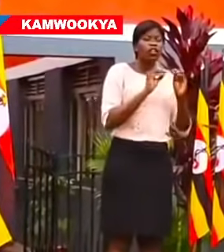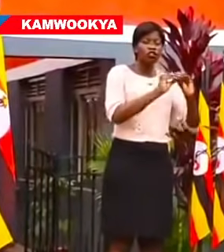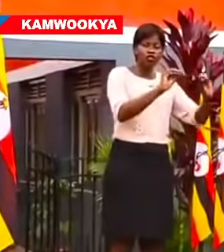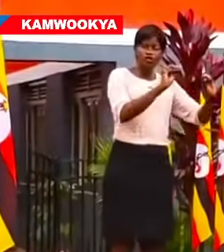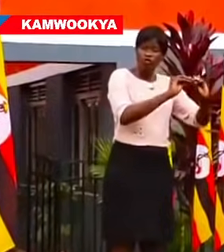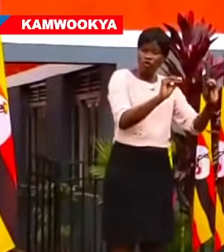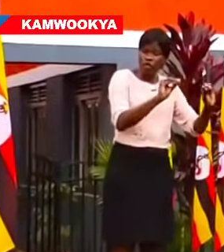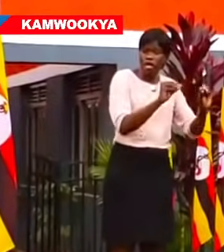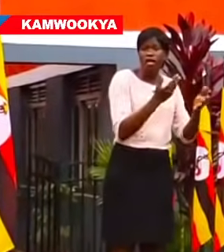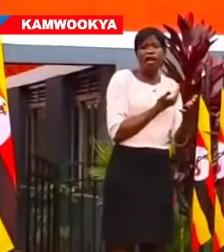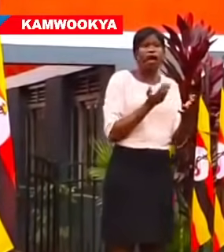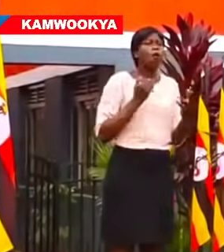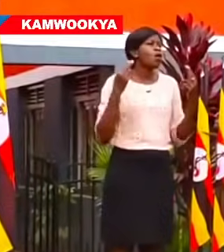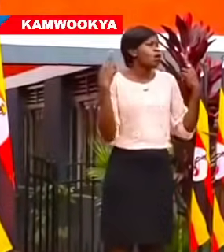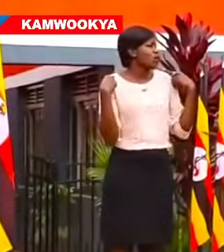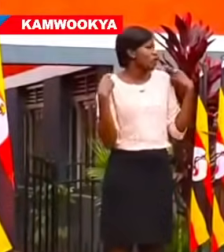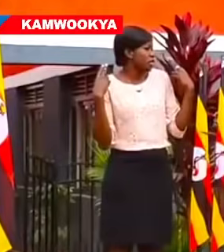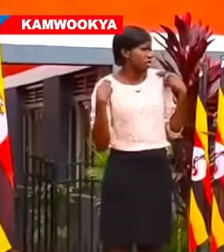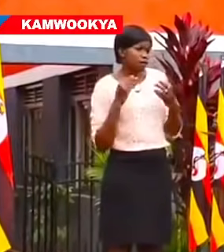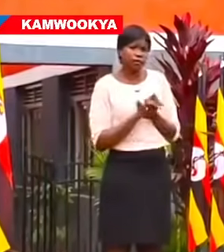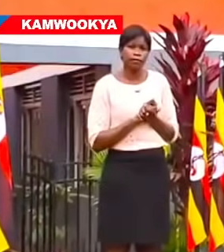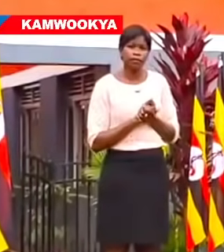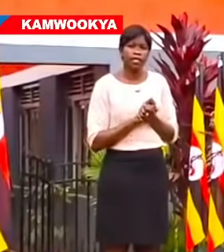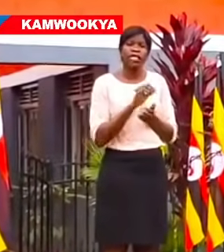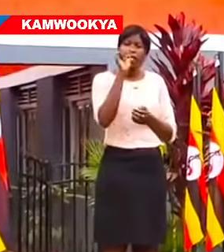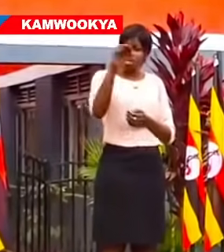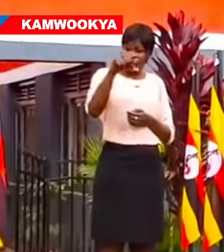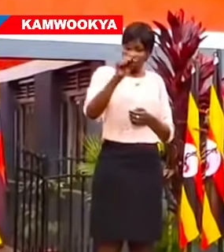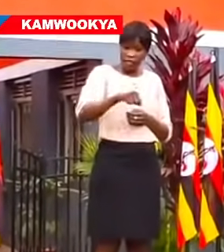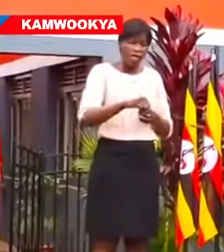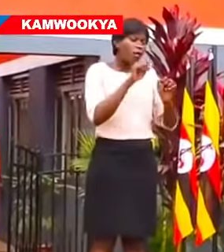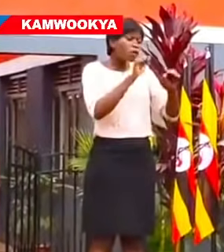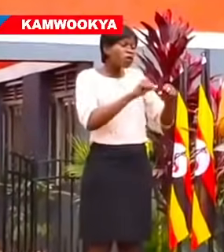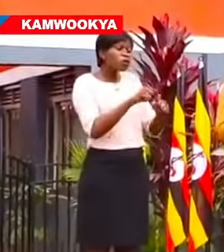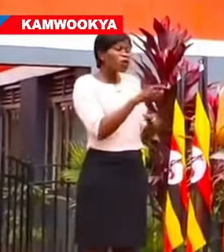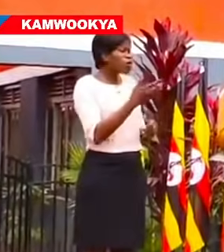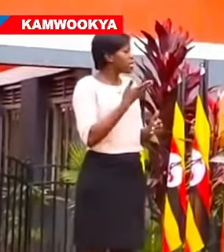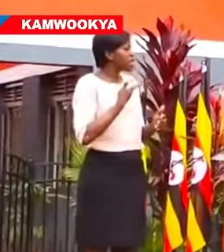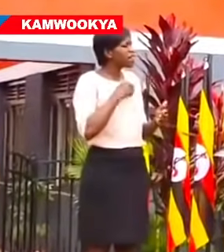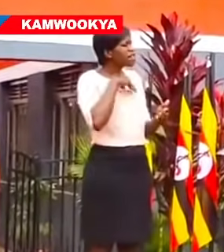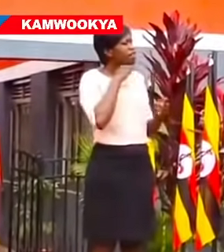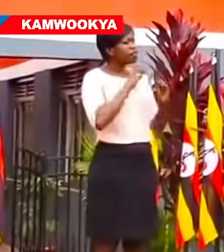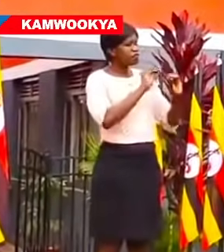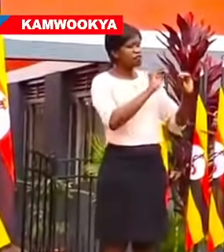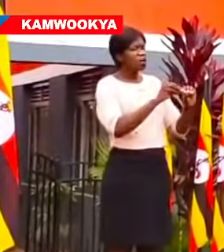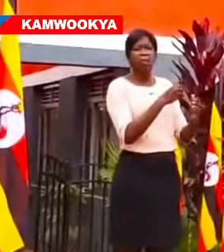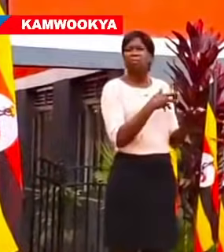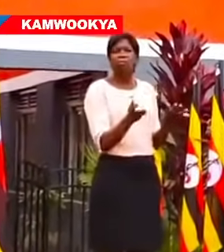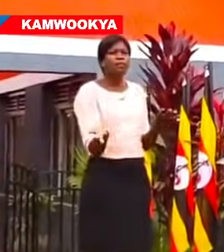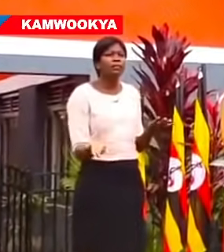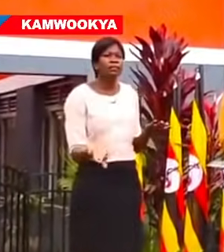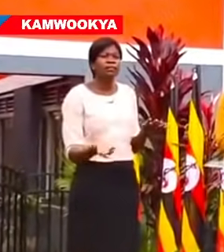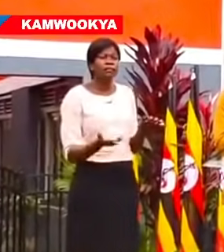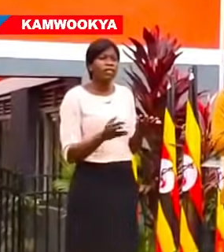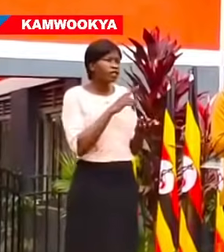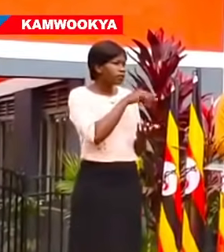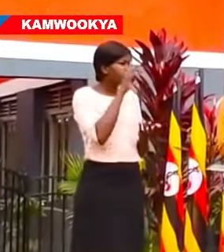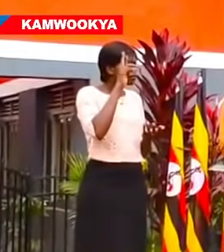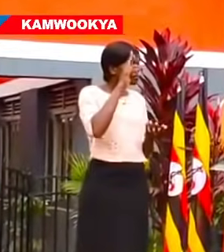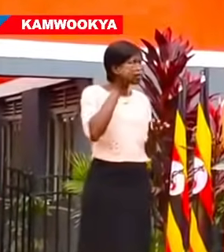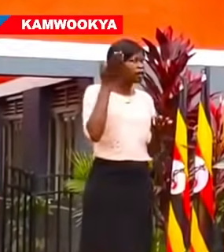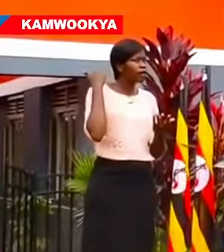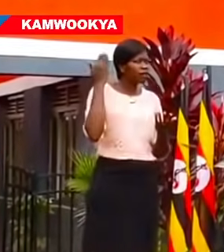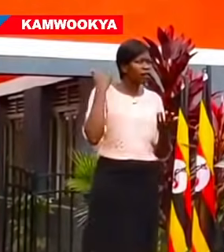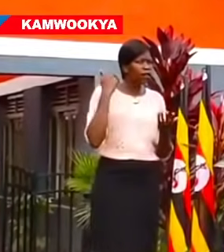of our officers. It's very possible they do not have adequate training. Some time back, certain